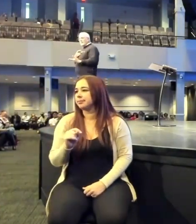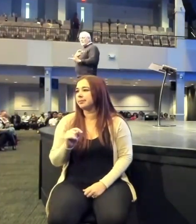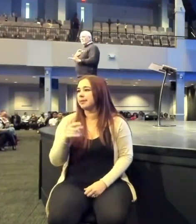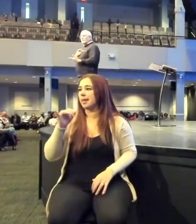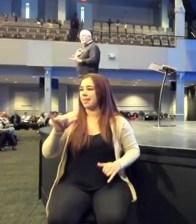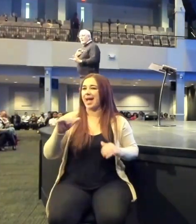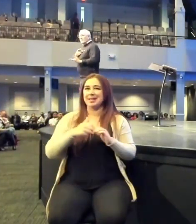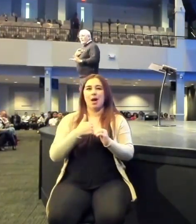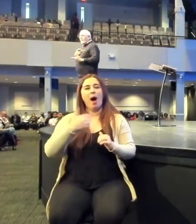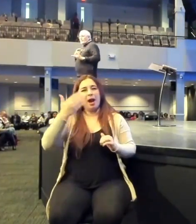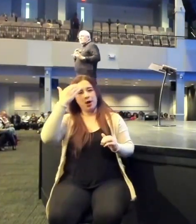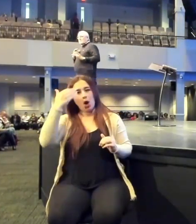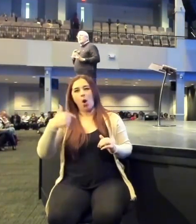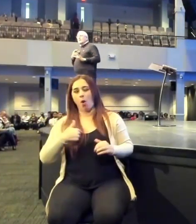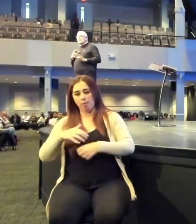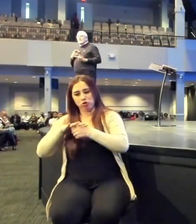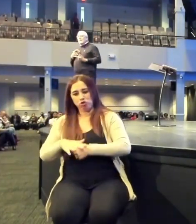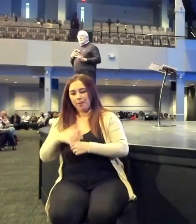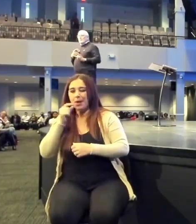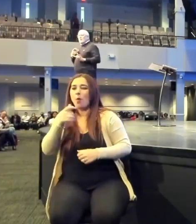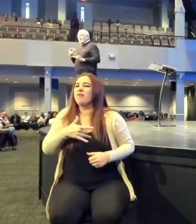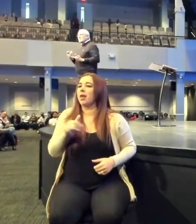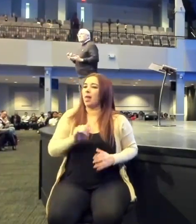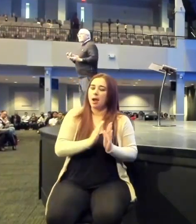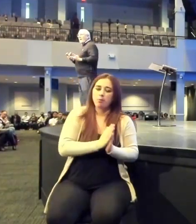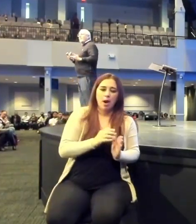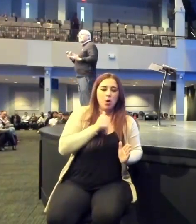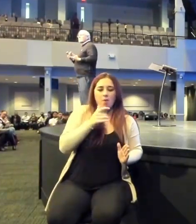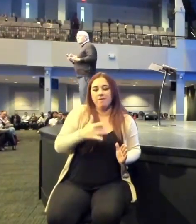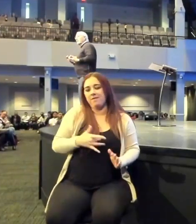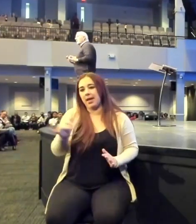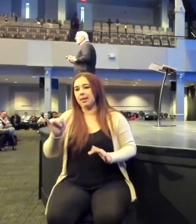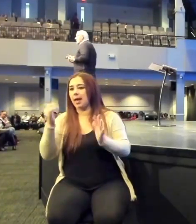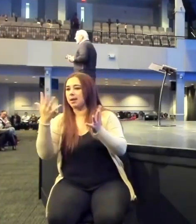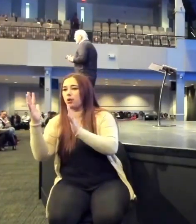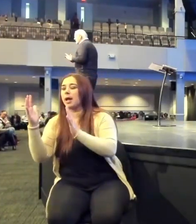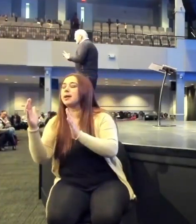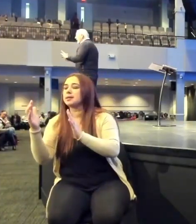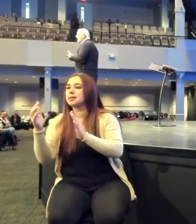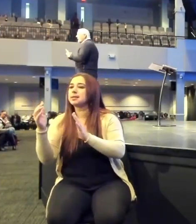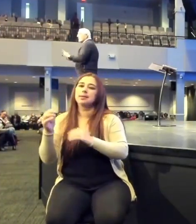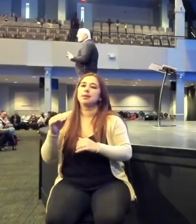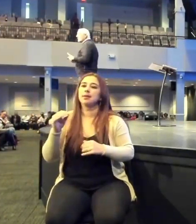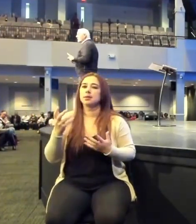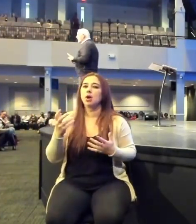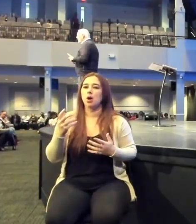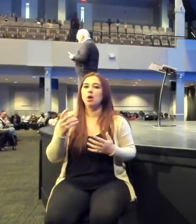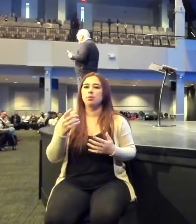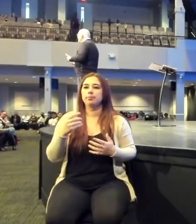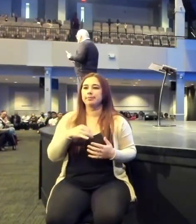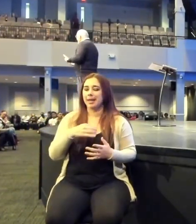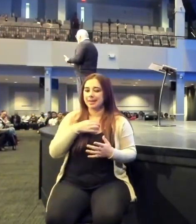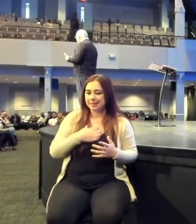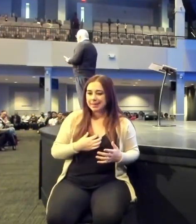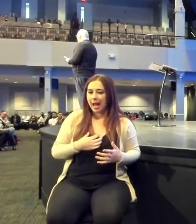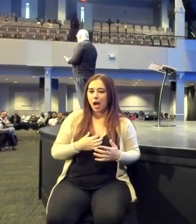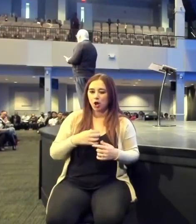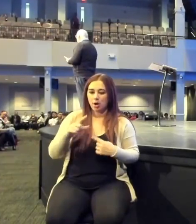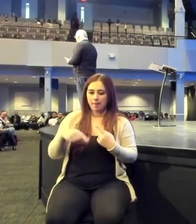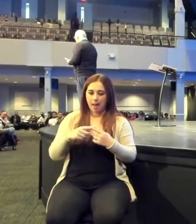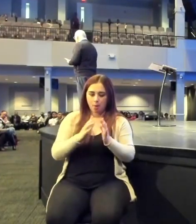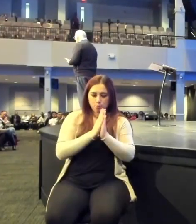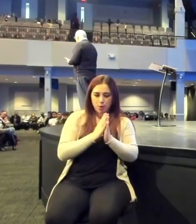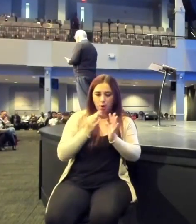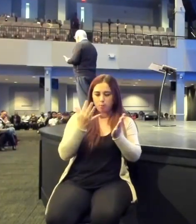I know that I feel I'm under stress. That actually robs from me a desire to or a passion about prayer